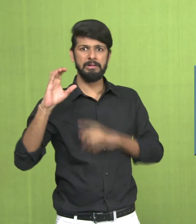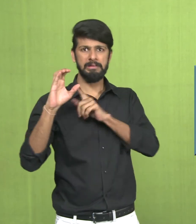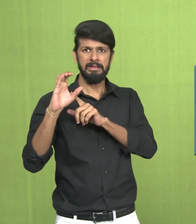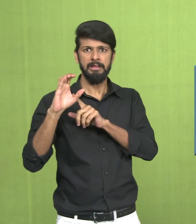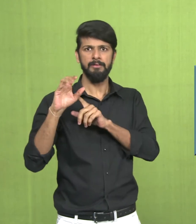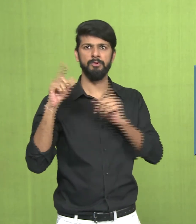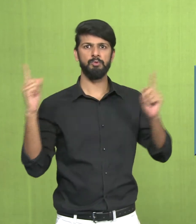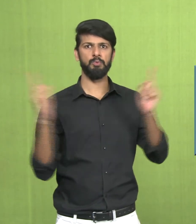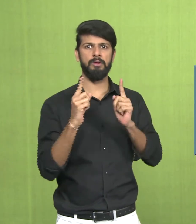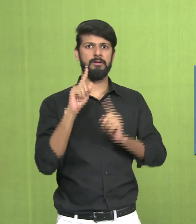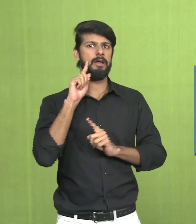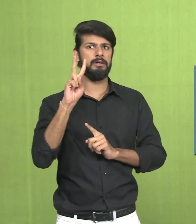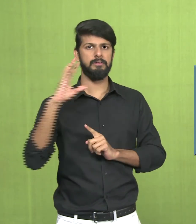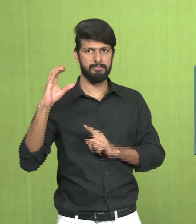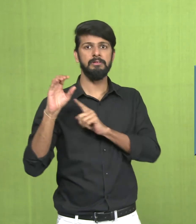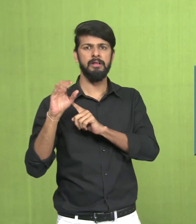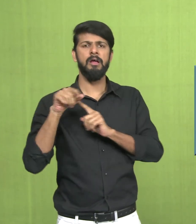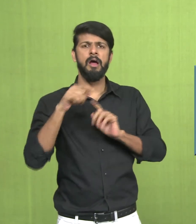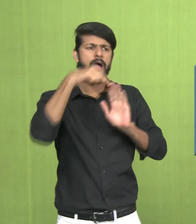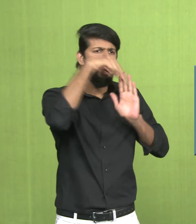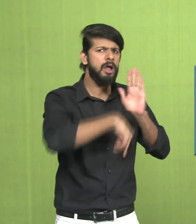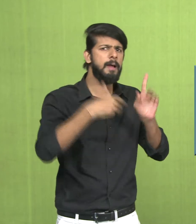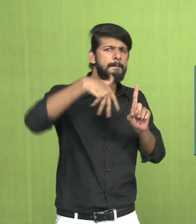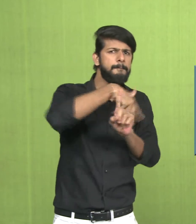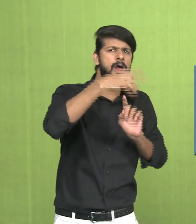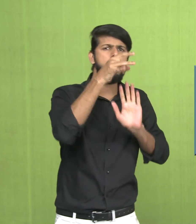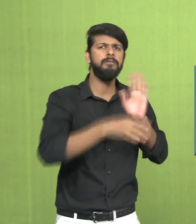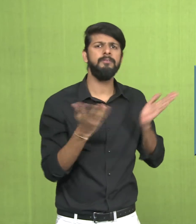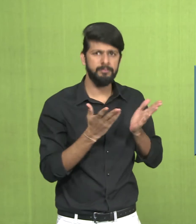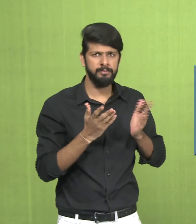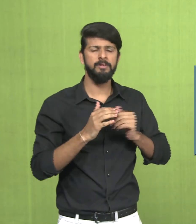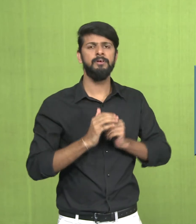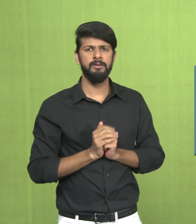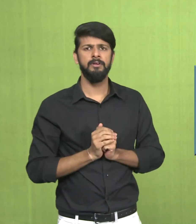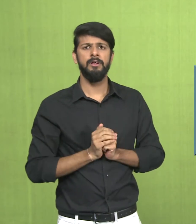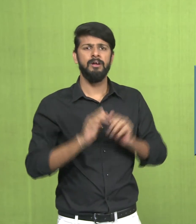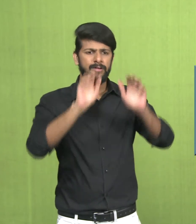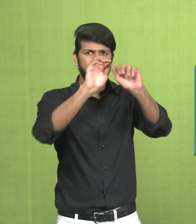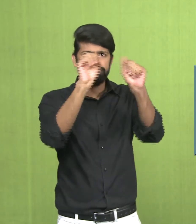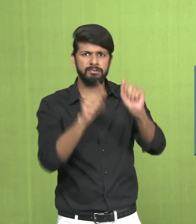Then, we will have a short background about Indus Valley Civilization.